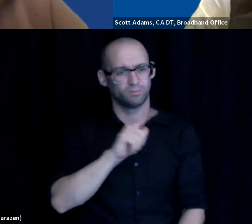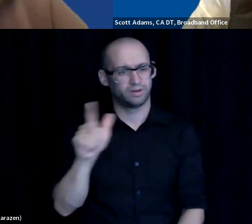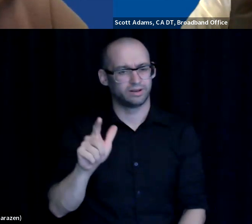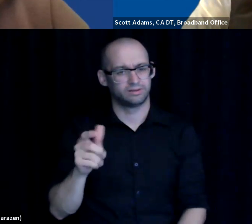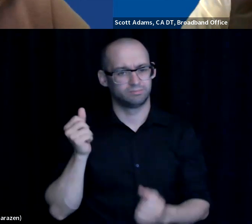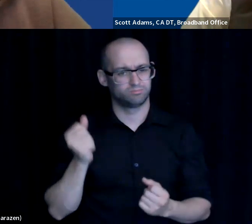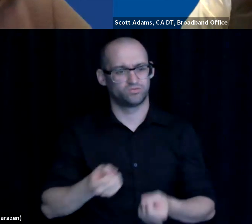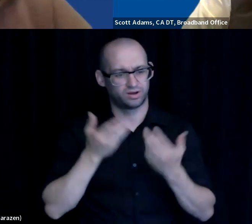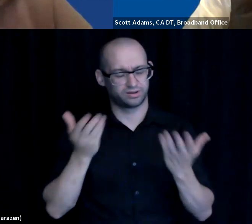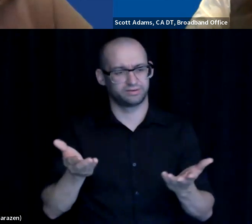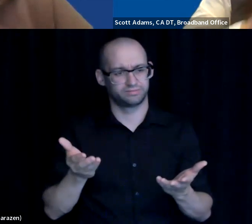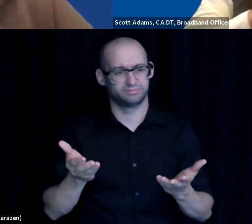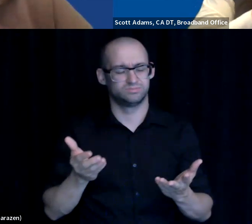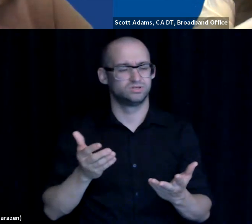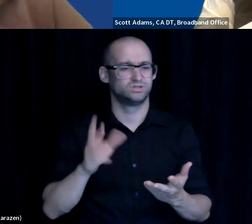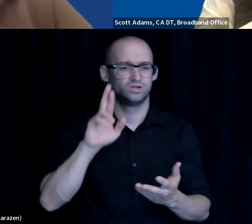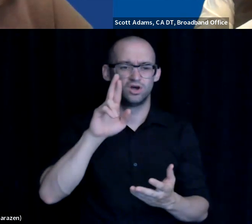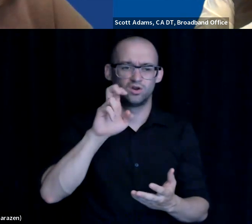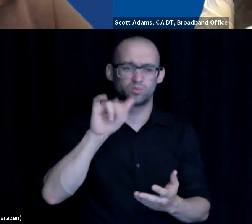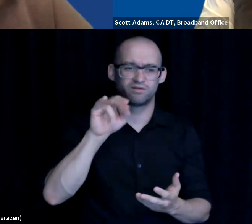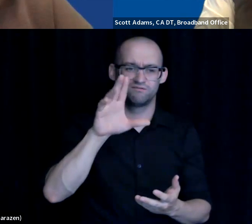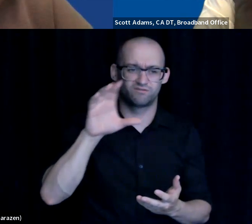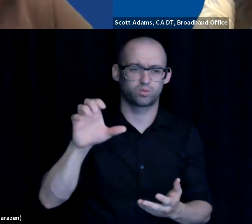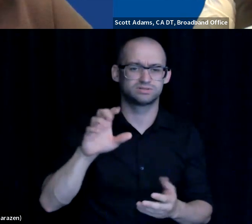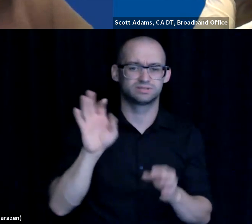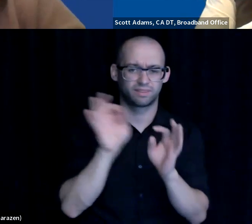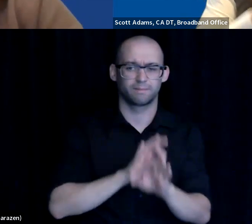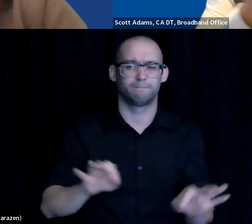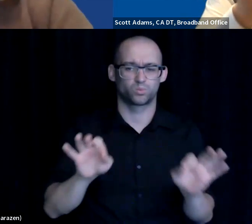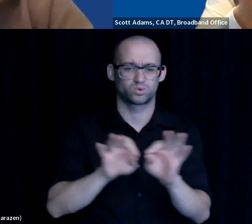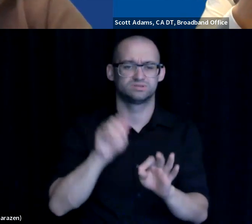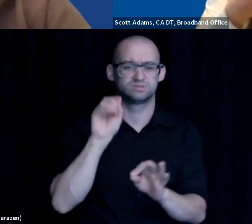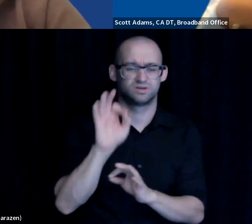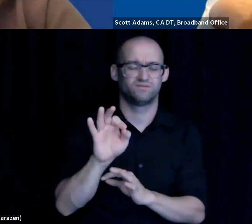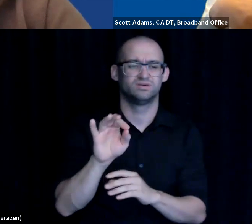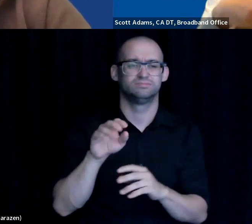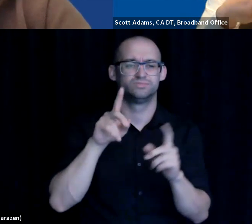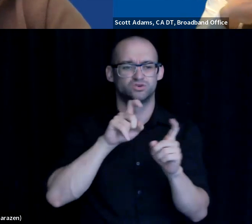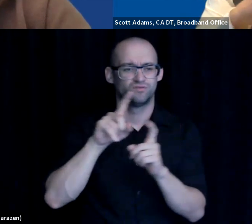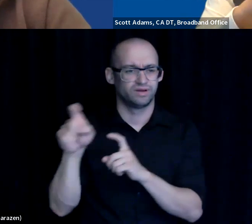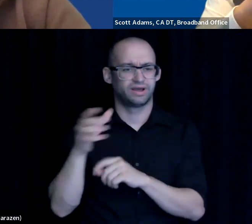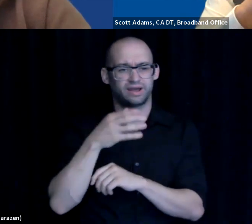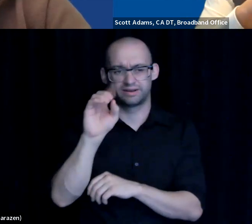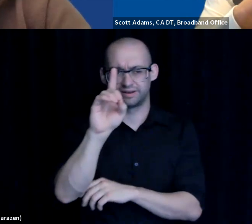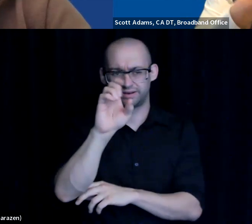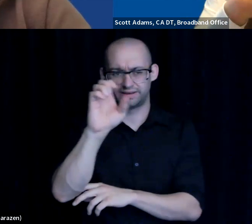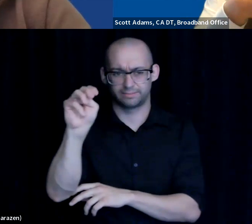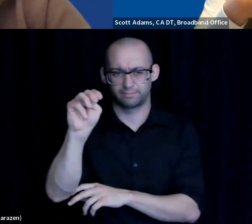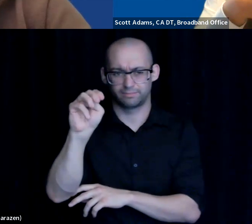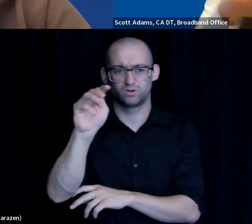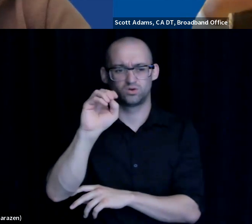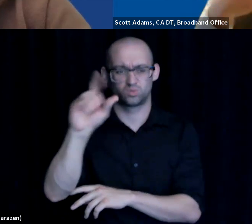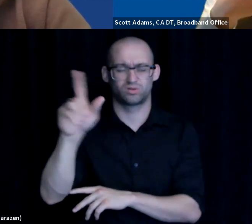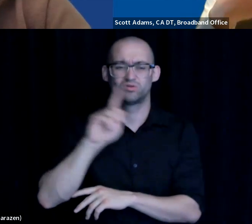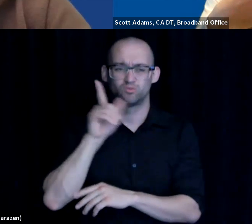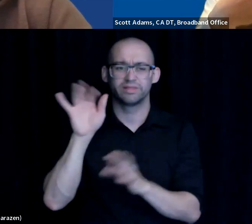provide or to reinforce the importance of the survey and the DEEM tool is that